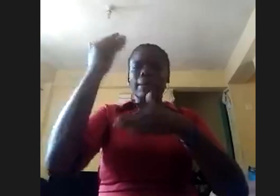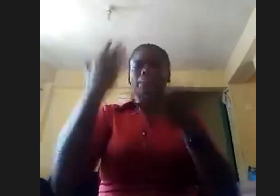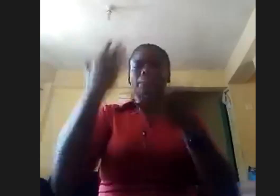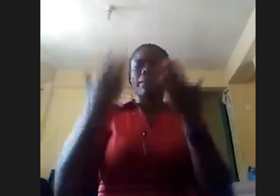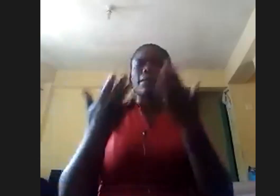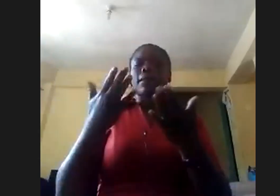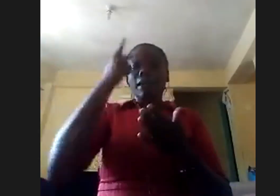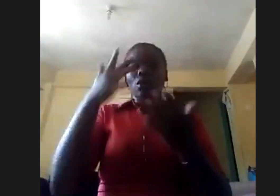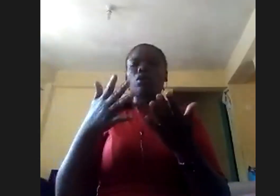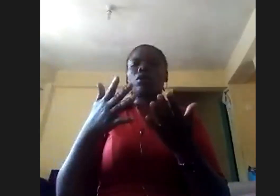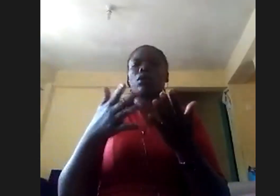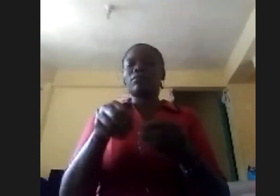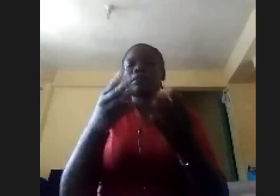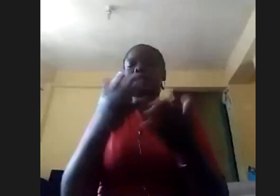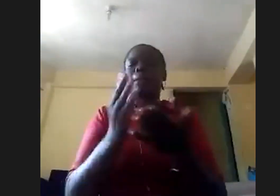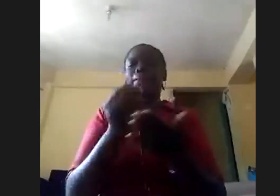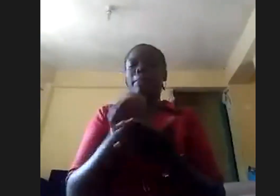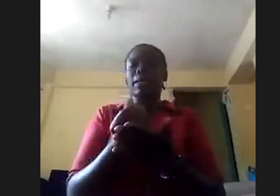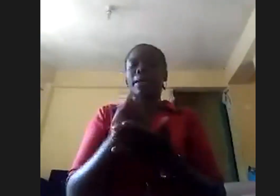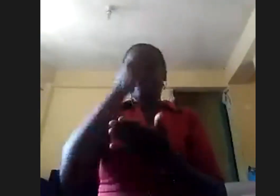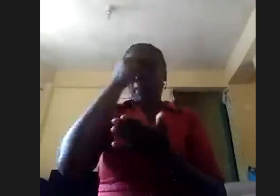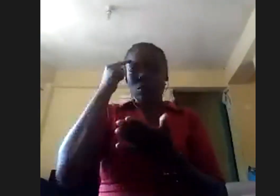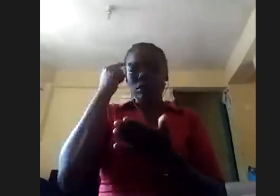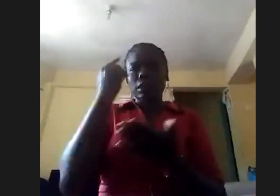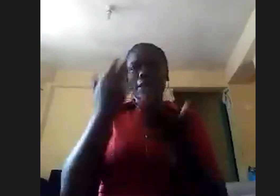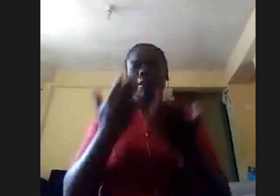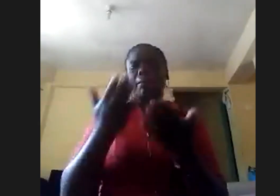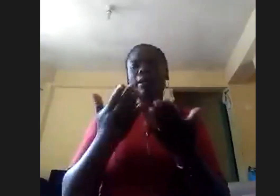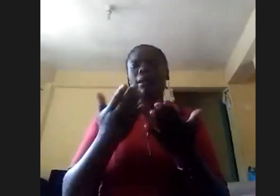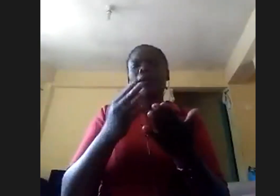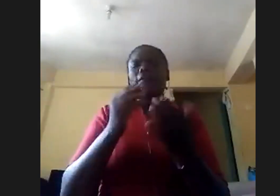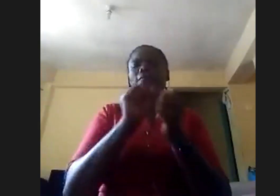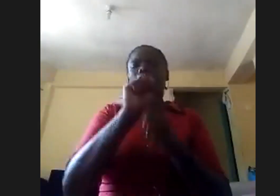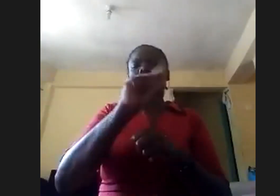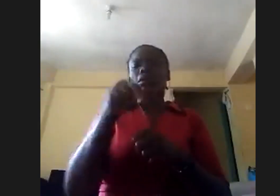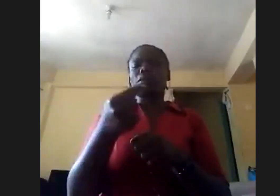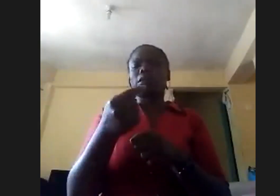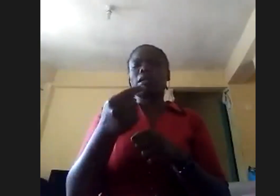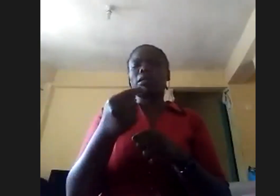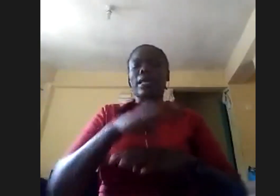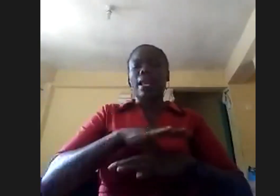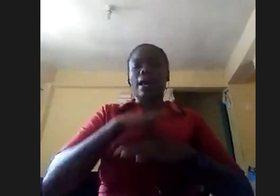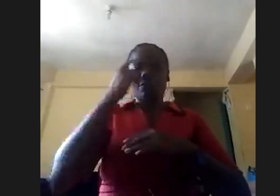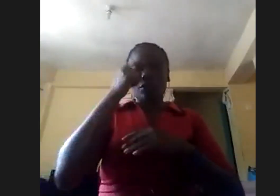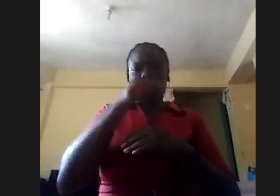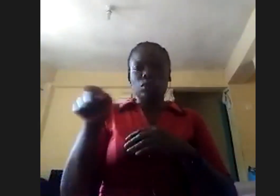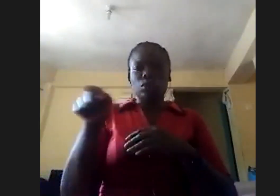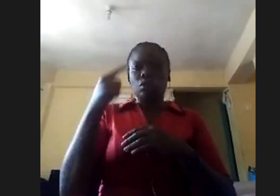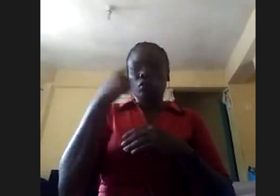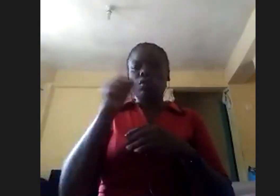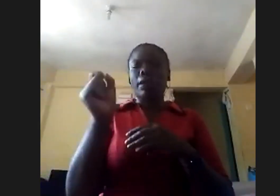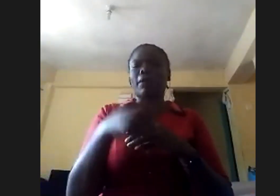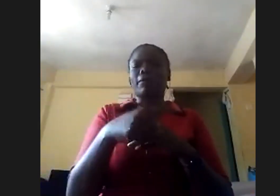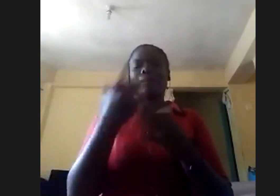of money because probably, let's say, for example, 5,000 shillings was enough for you maybe for a month, probably.